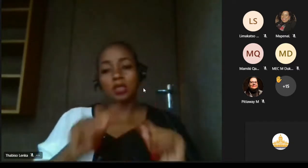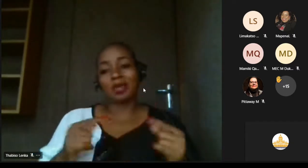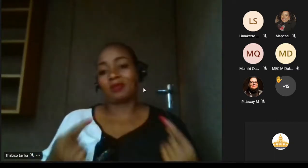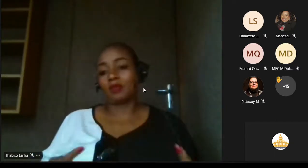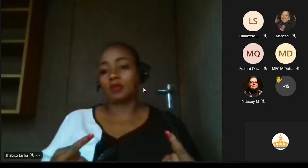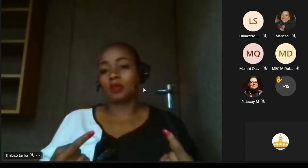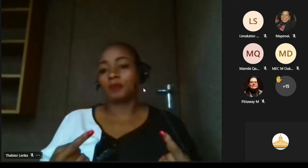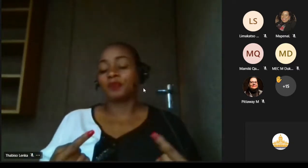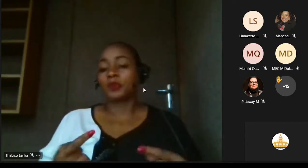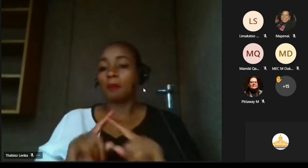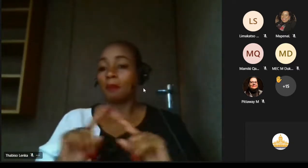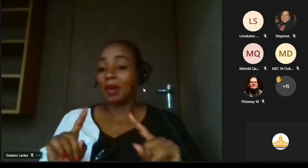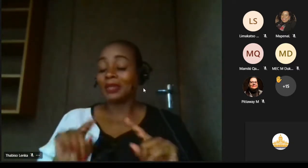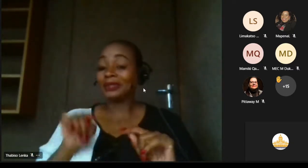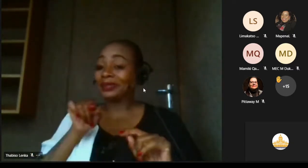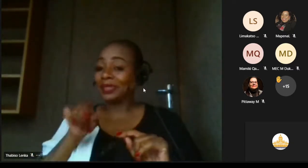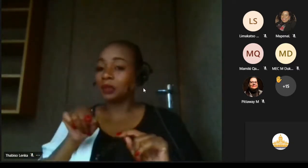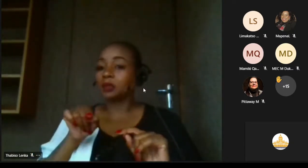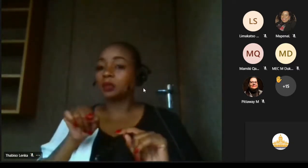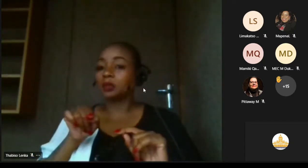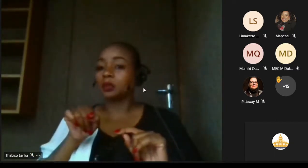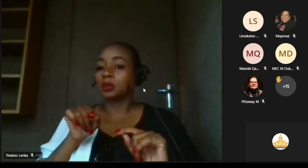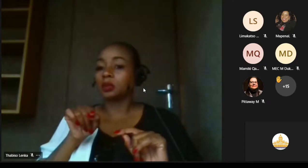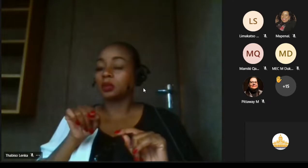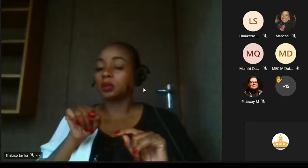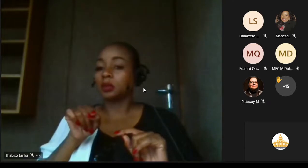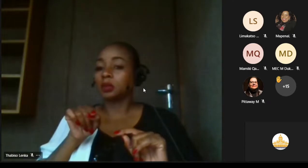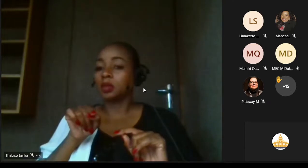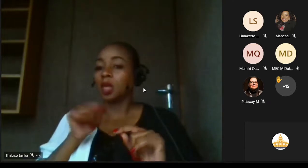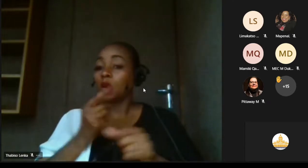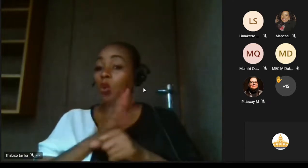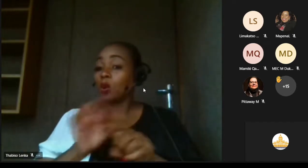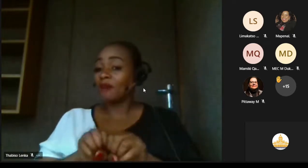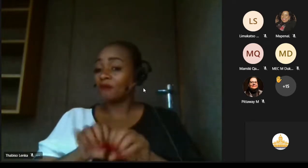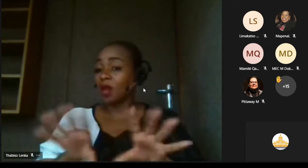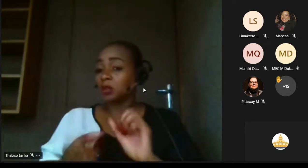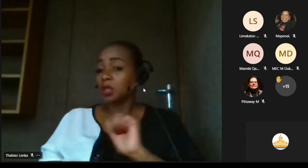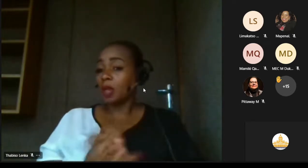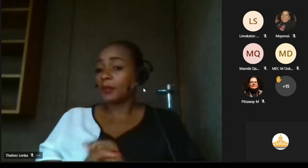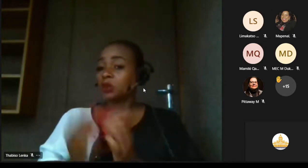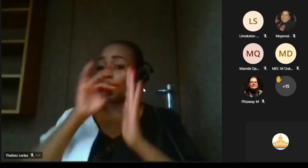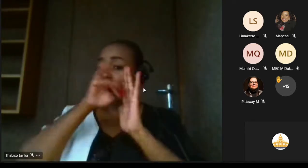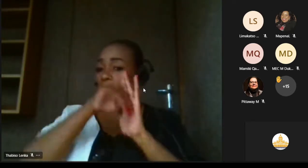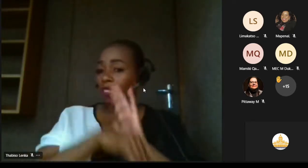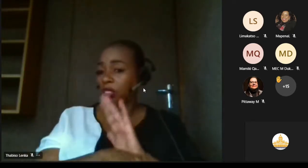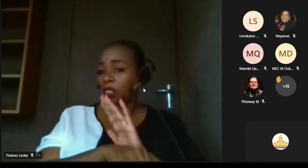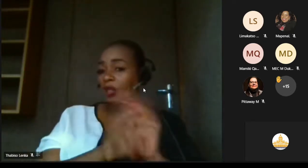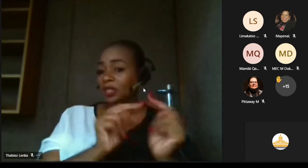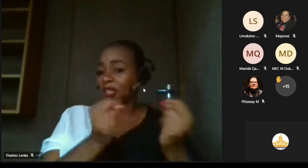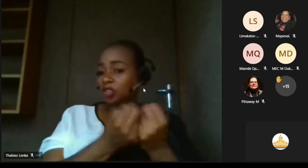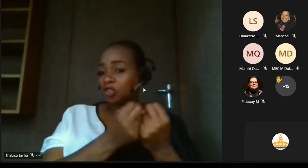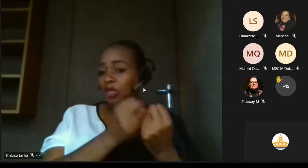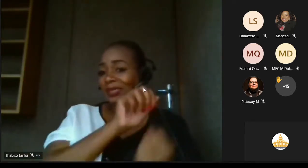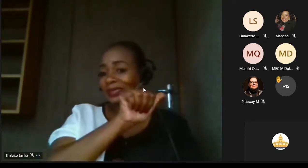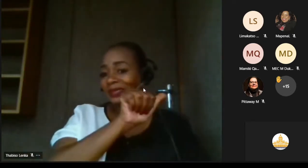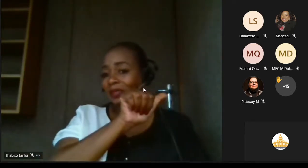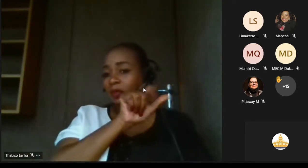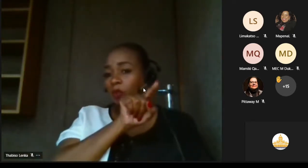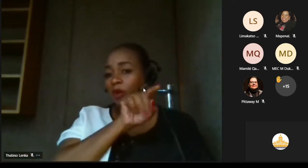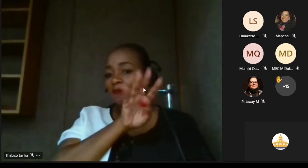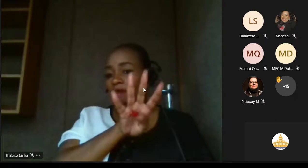shocks. Subject to the devastating effects of the pandemic, the national economy declined by 6.4%